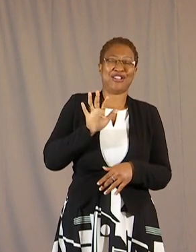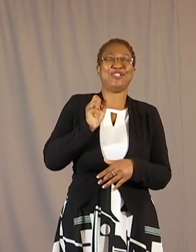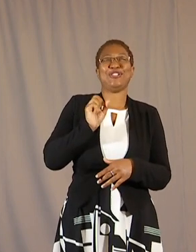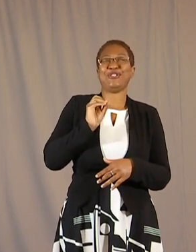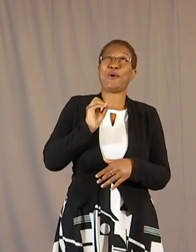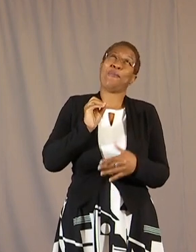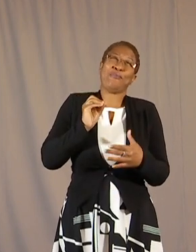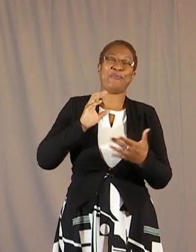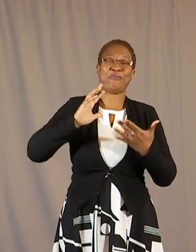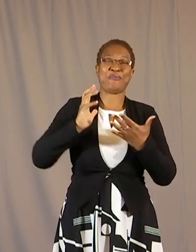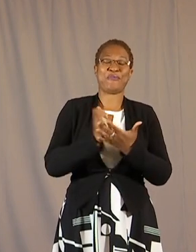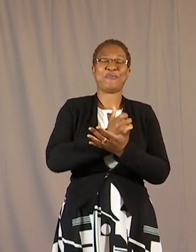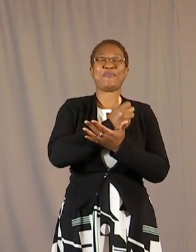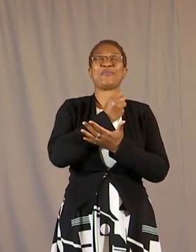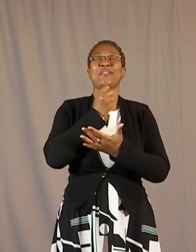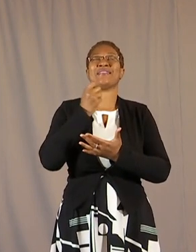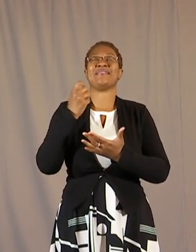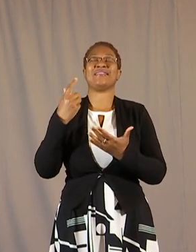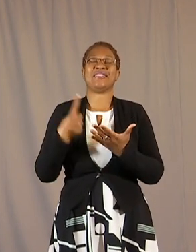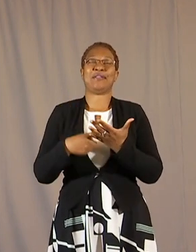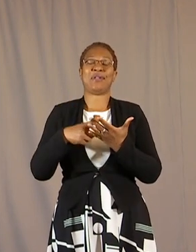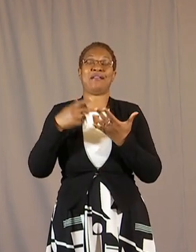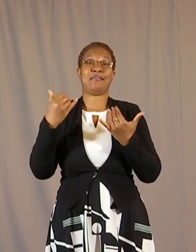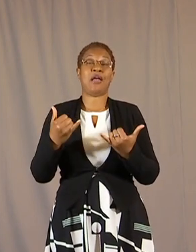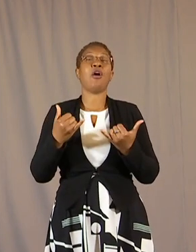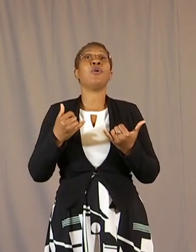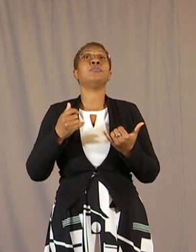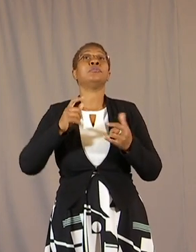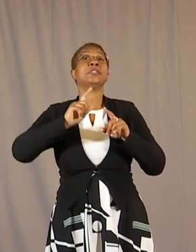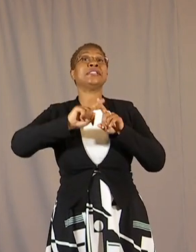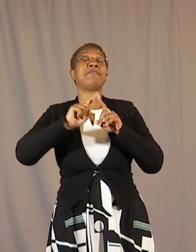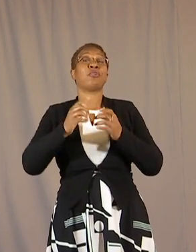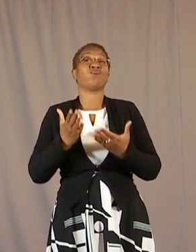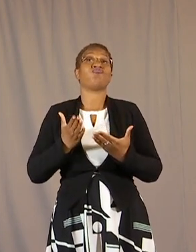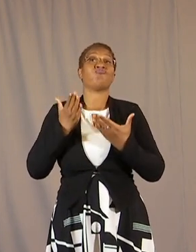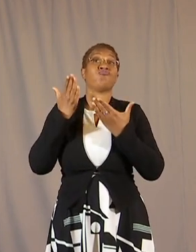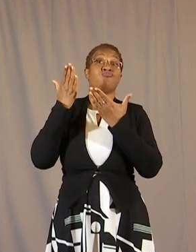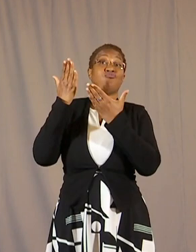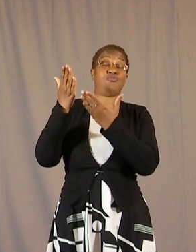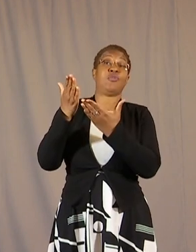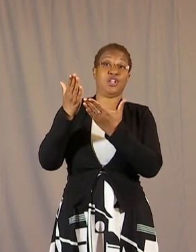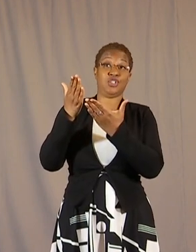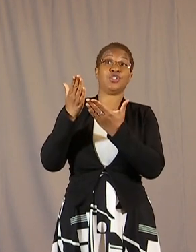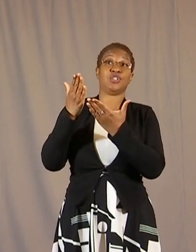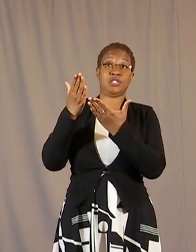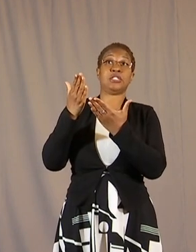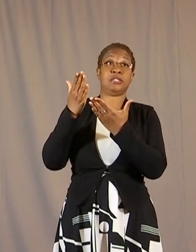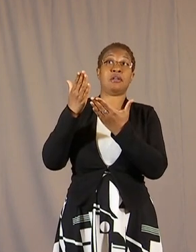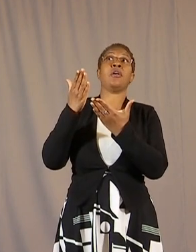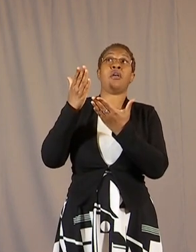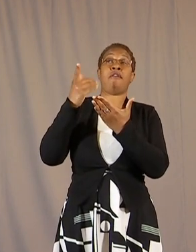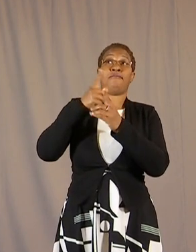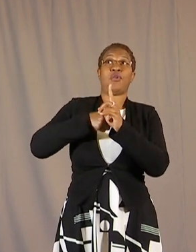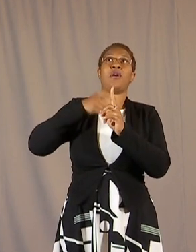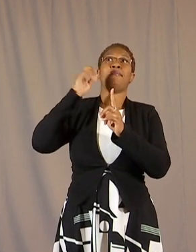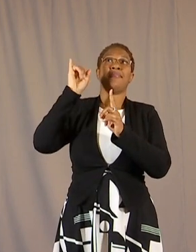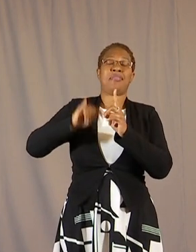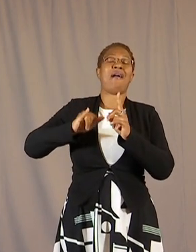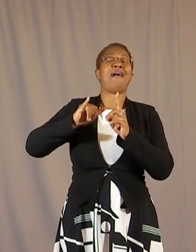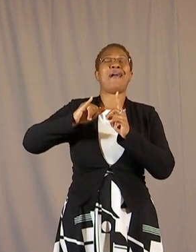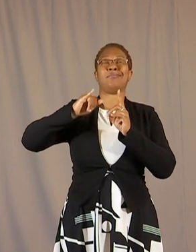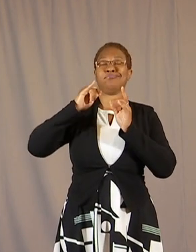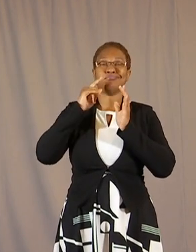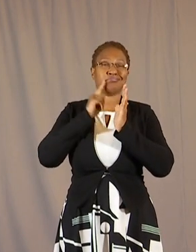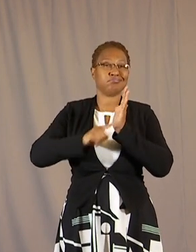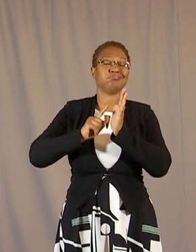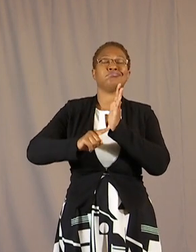transition. Talking about those recommendations that we've alluded to, how did the Racial Disparities